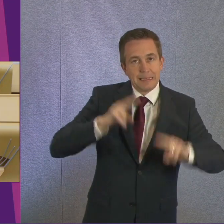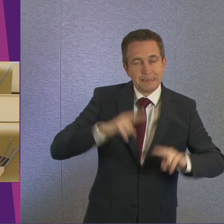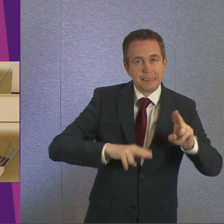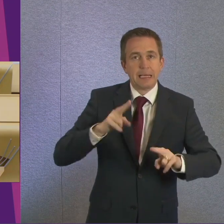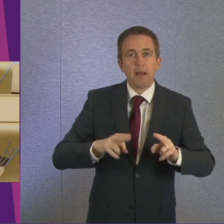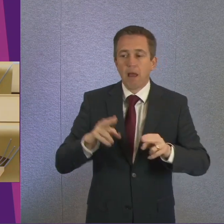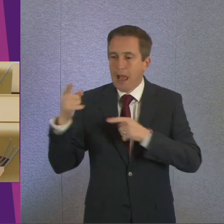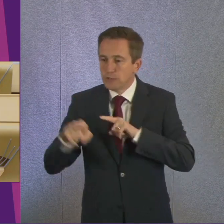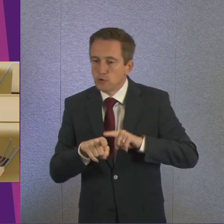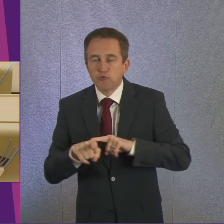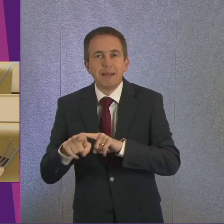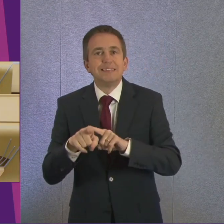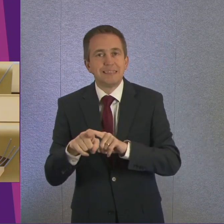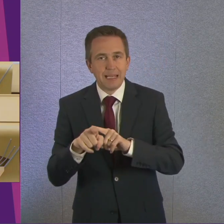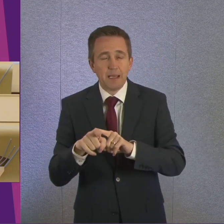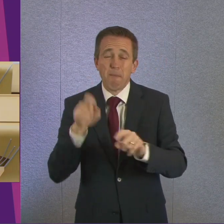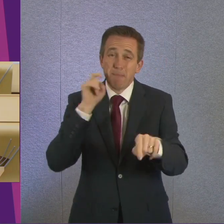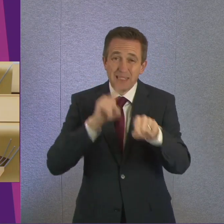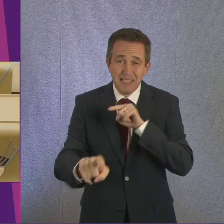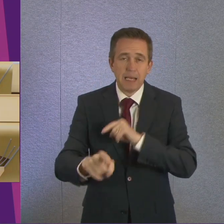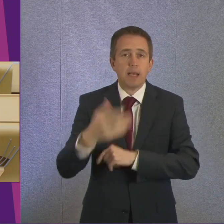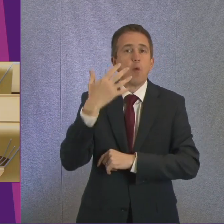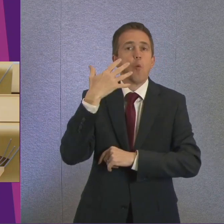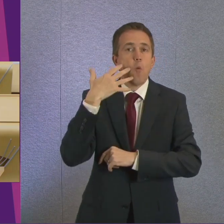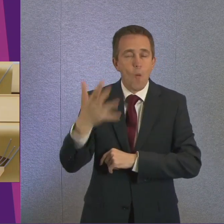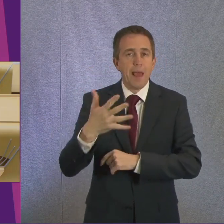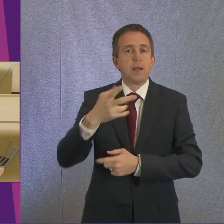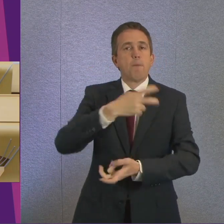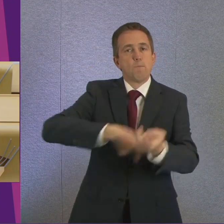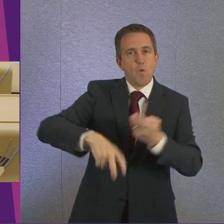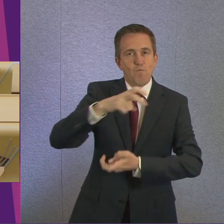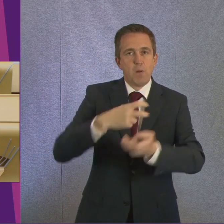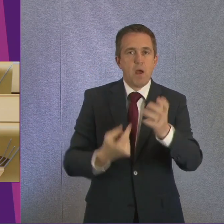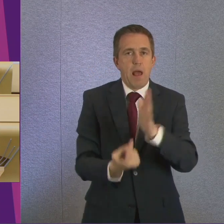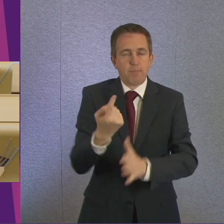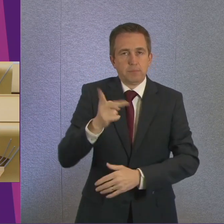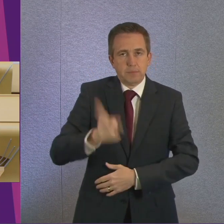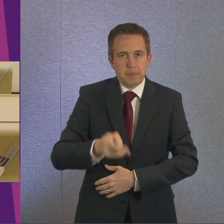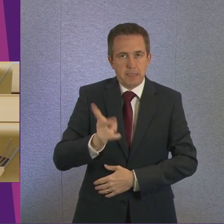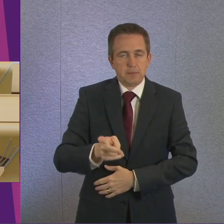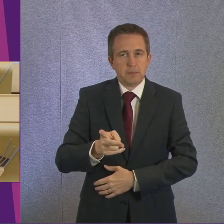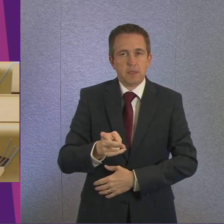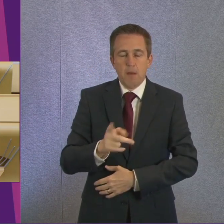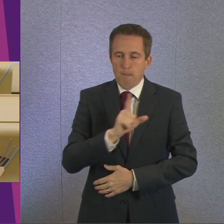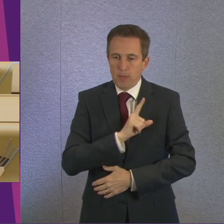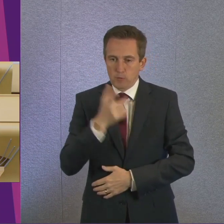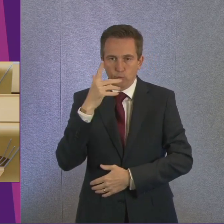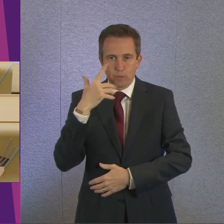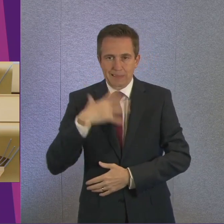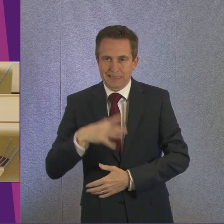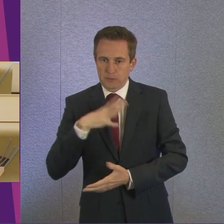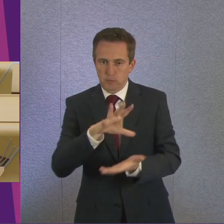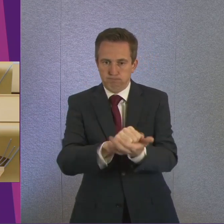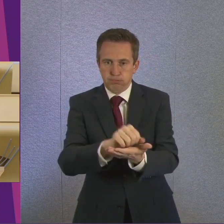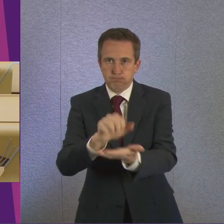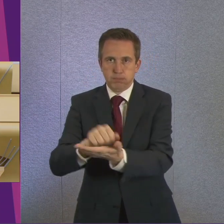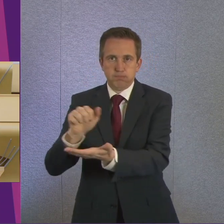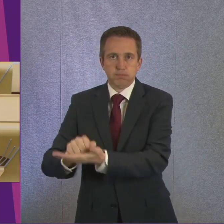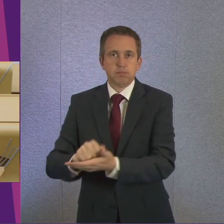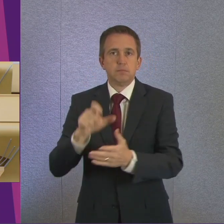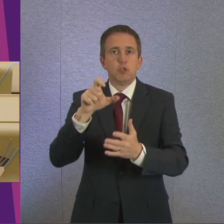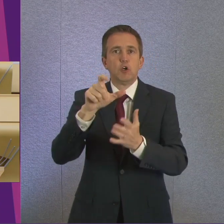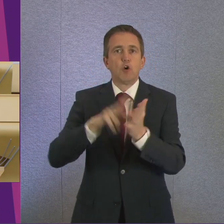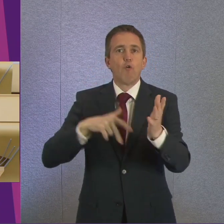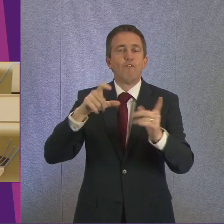that point, particularly to ensure that we can retain control of the virus's spread and continue to keep